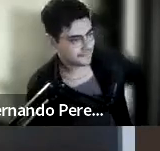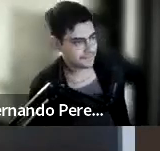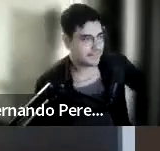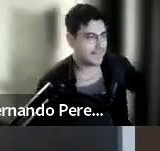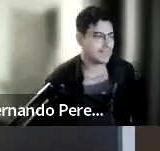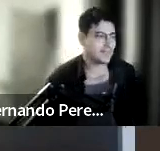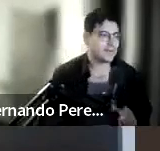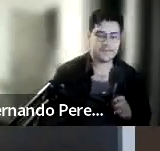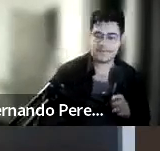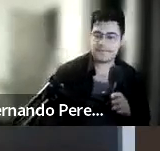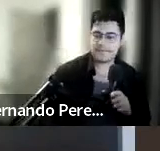Let's go.